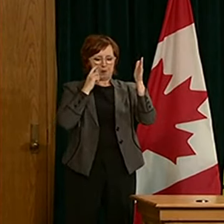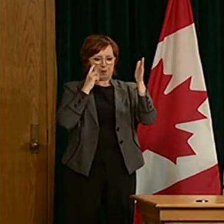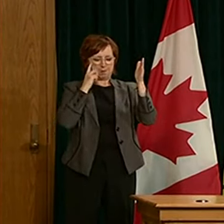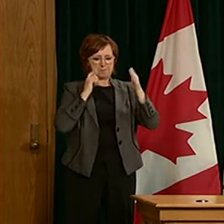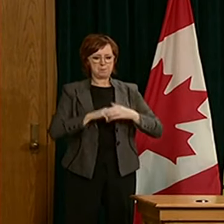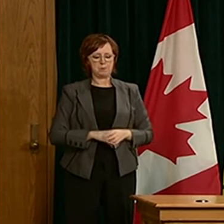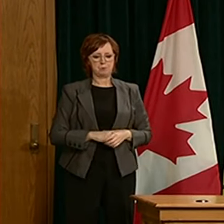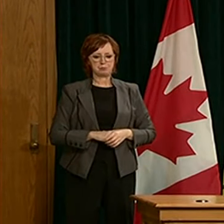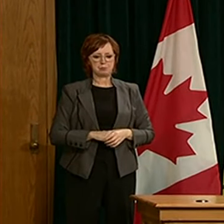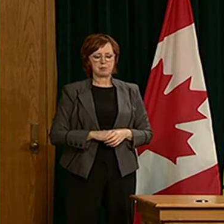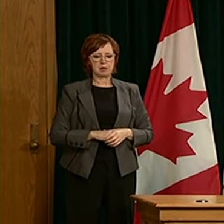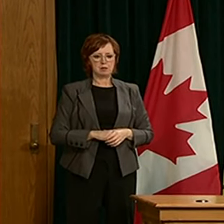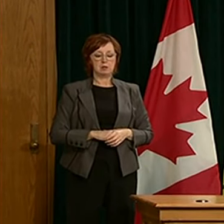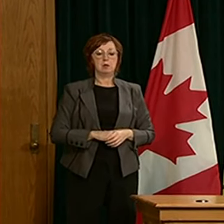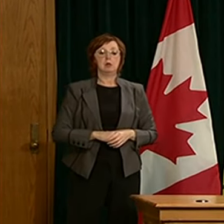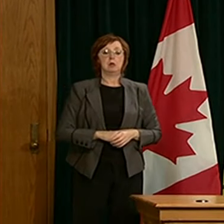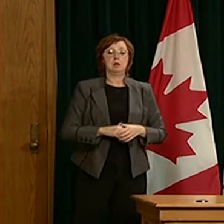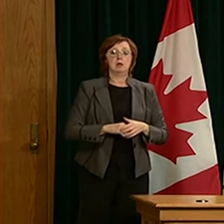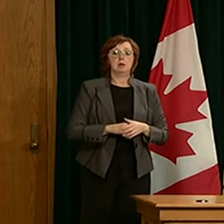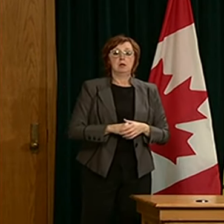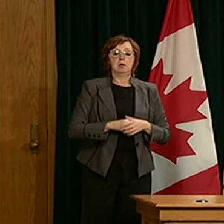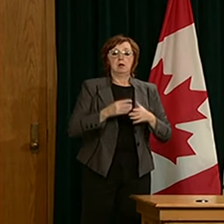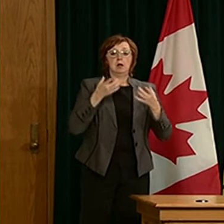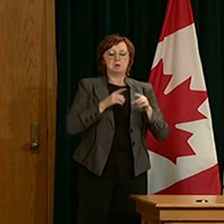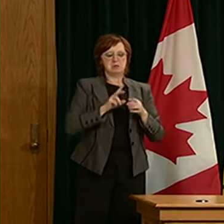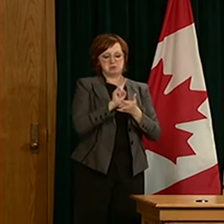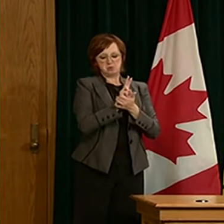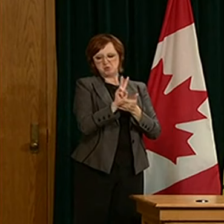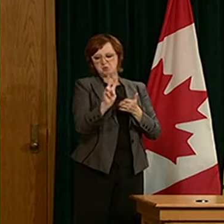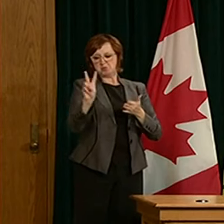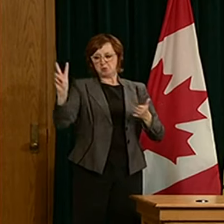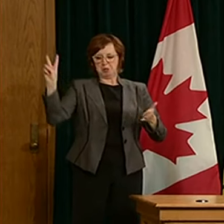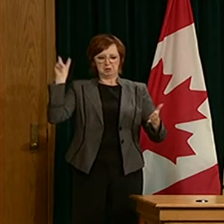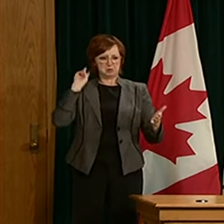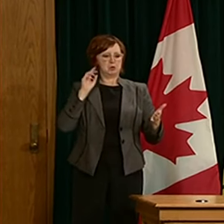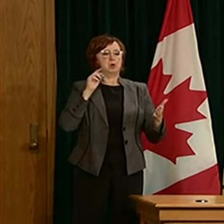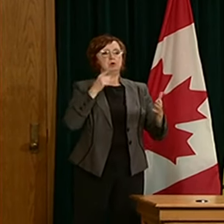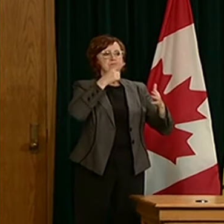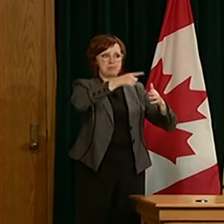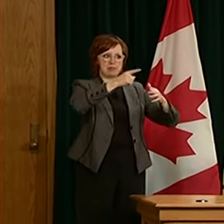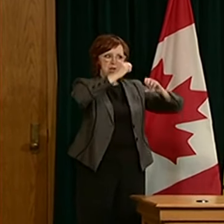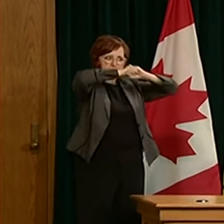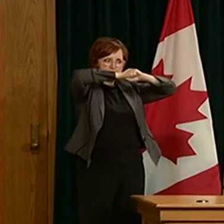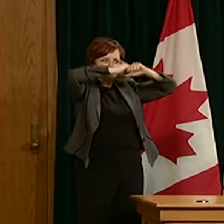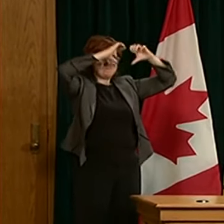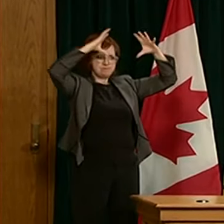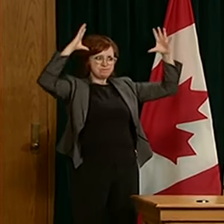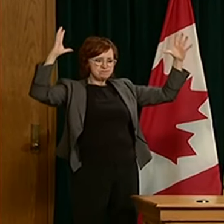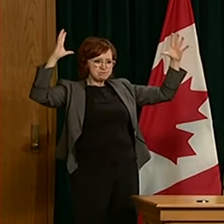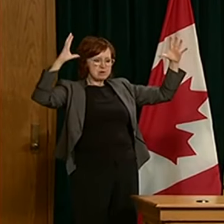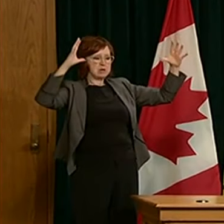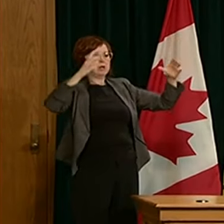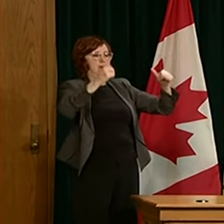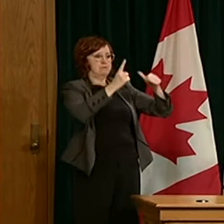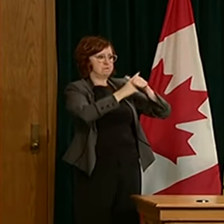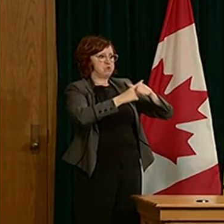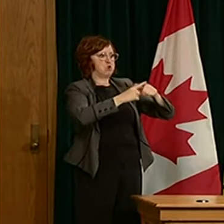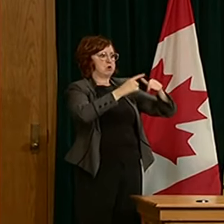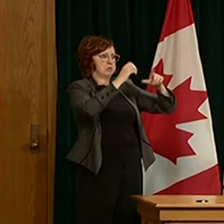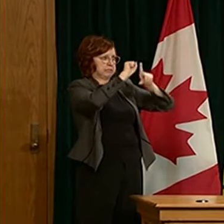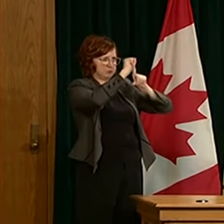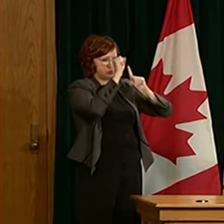The first modeling that we saw about 2 weeks ago said that the virus would almost certainly overwhelm the healthcare system, and the modeling that